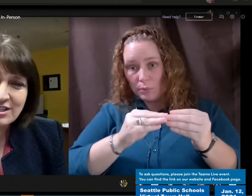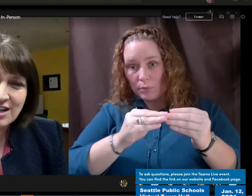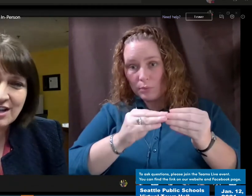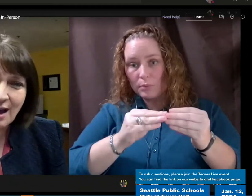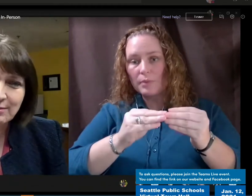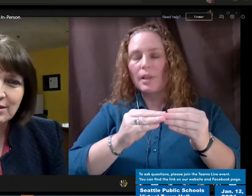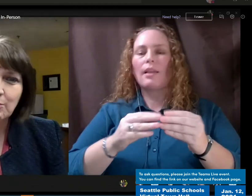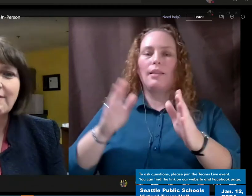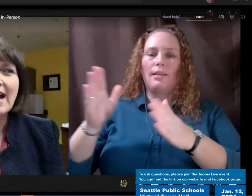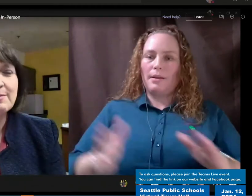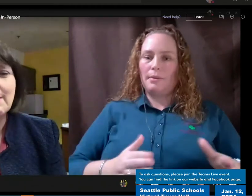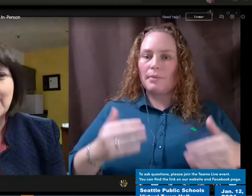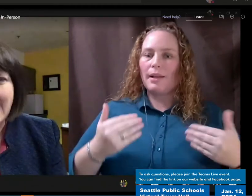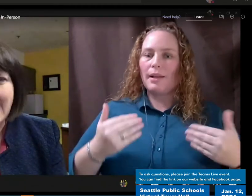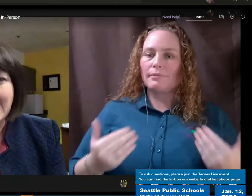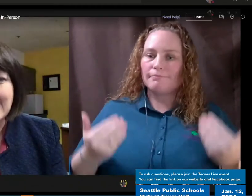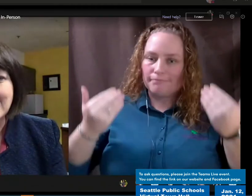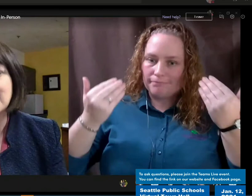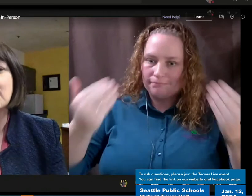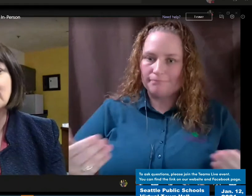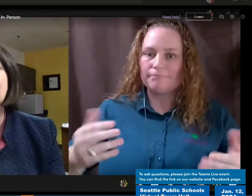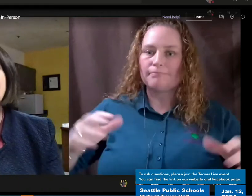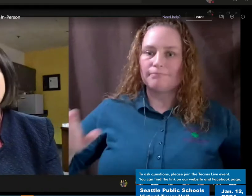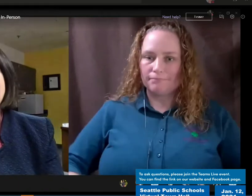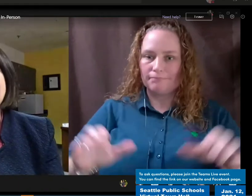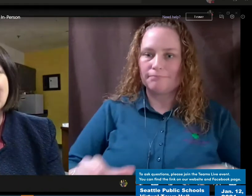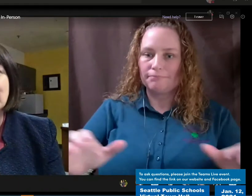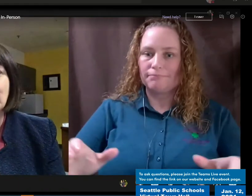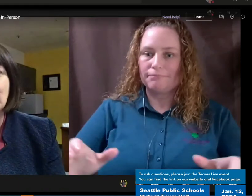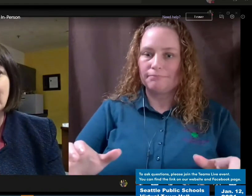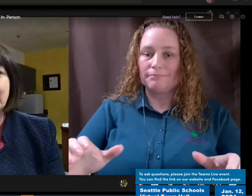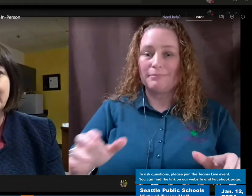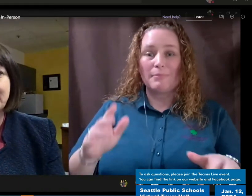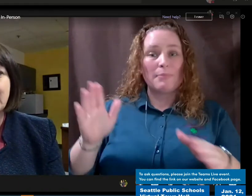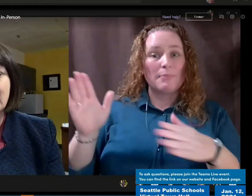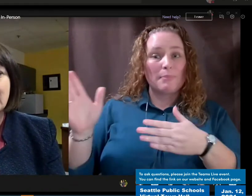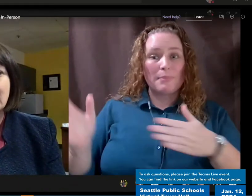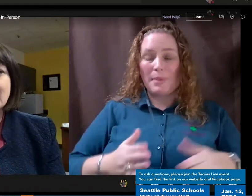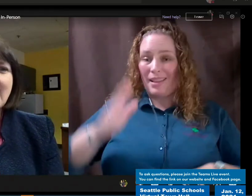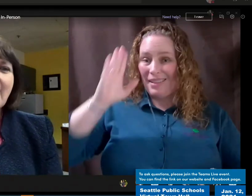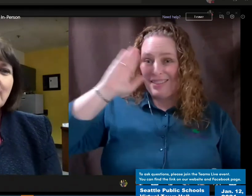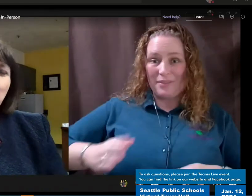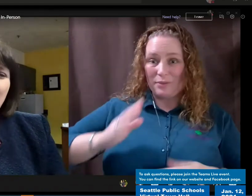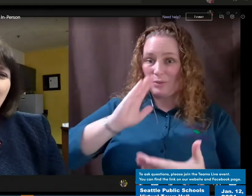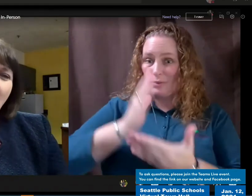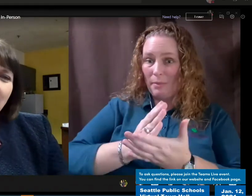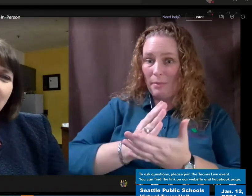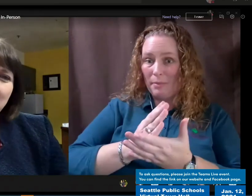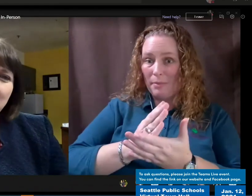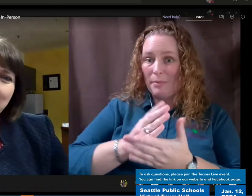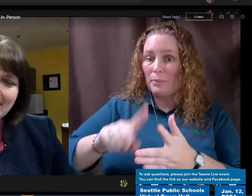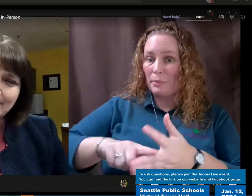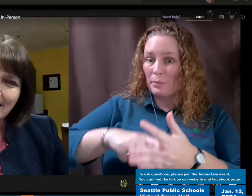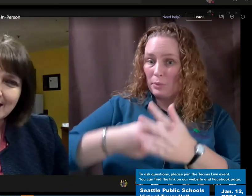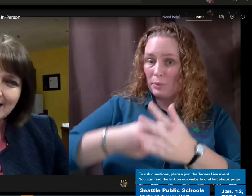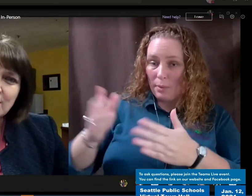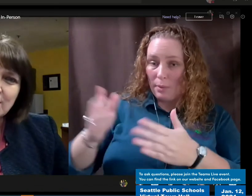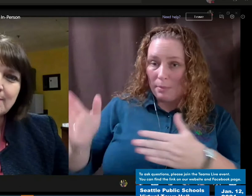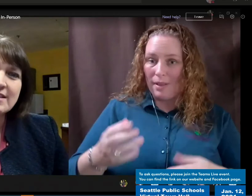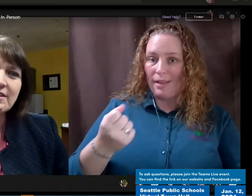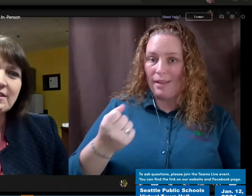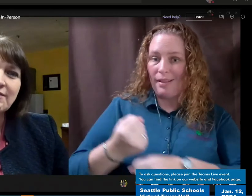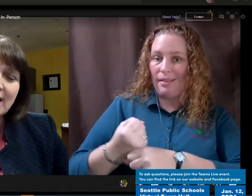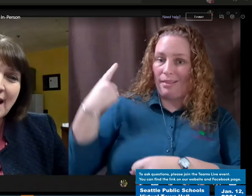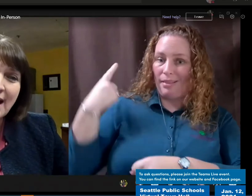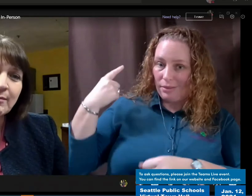has never stopped. We have actually been planning this return since last spring. Staff have been working hard to put a plan in place